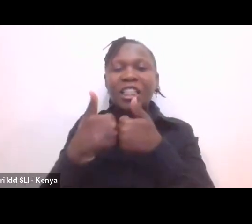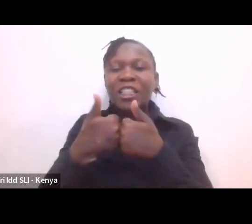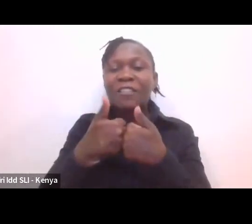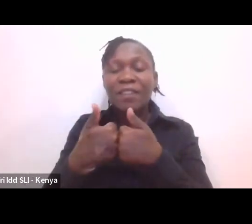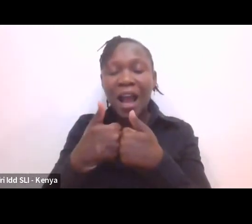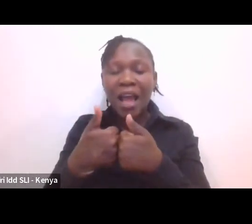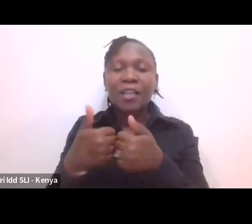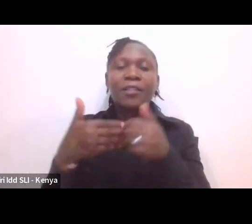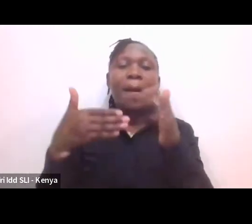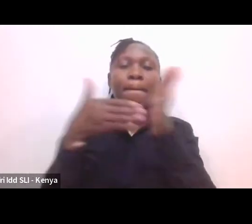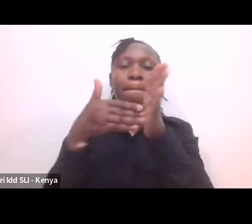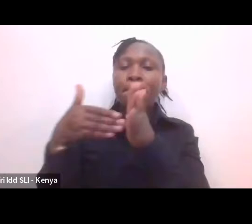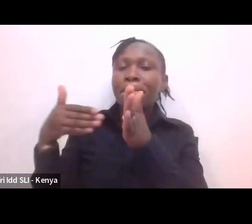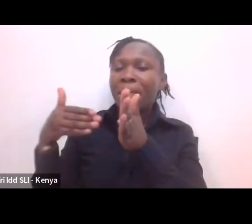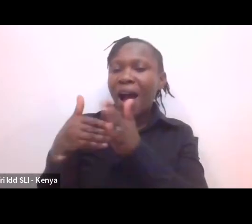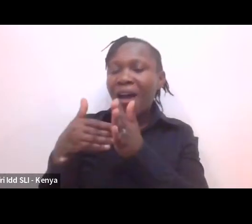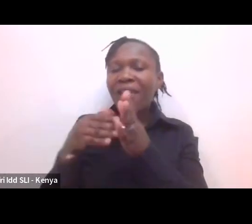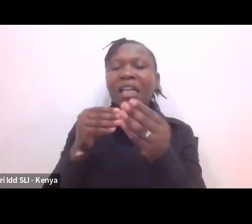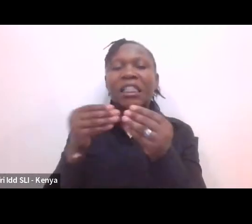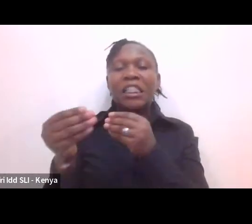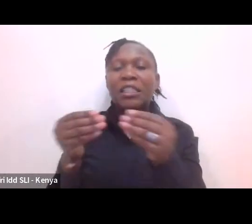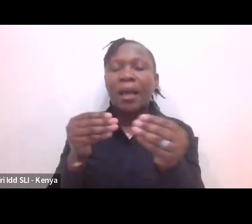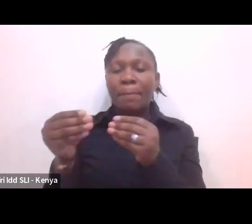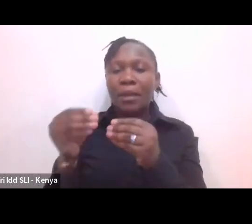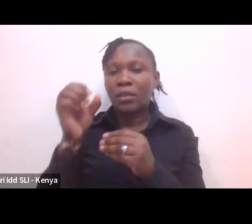the disabilities of the students.